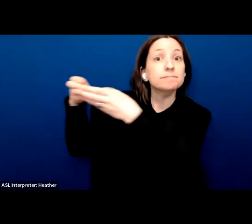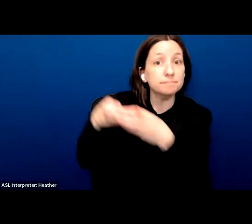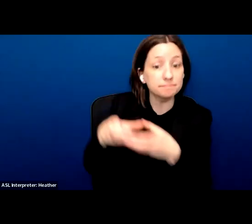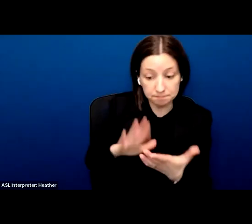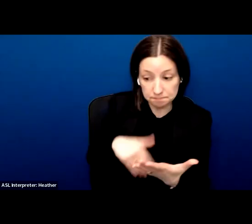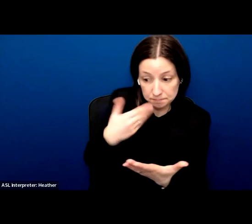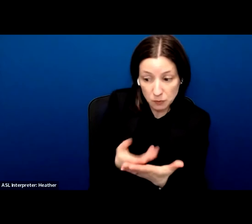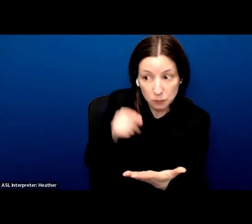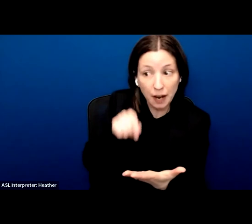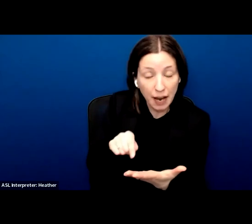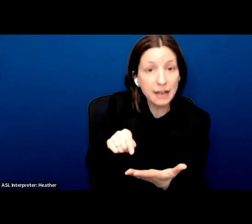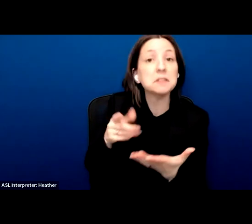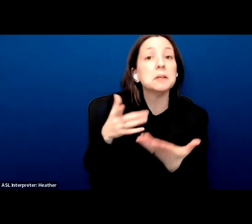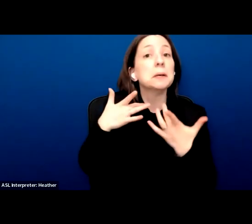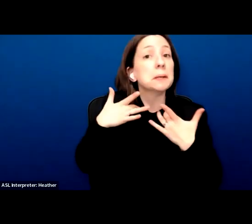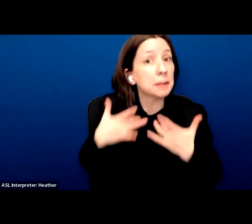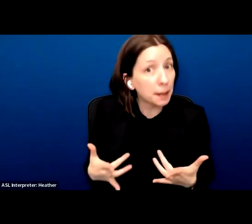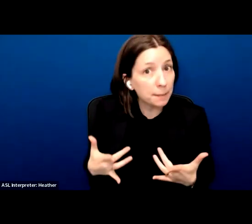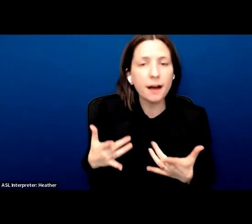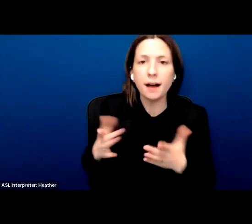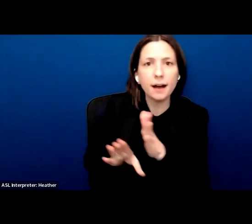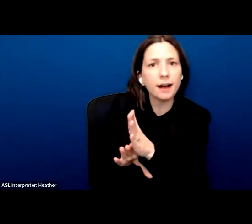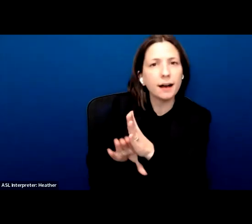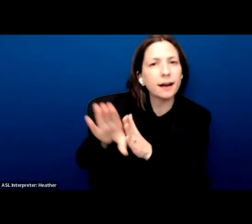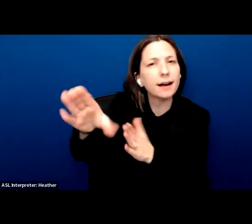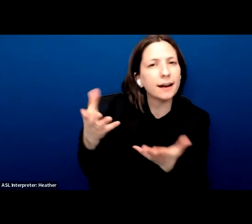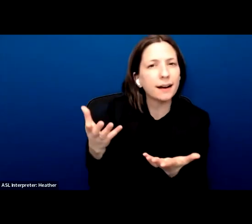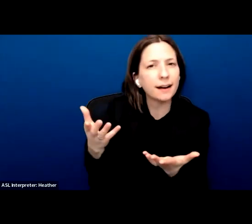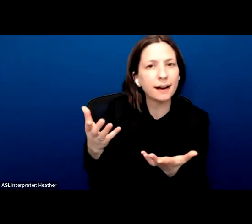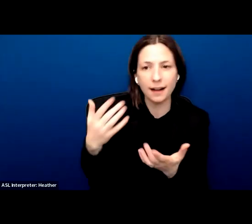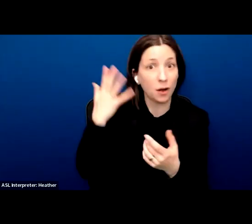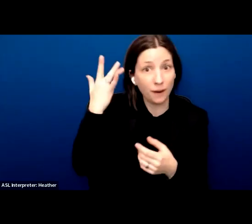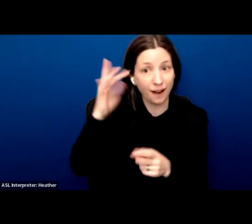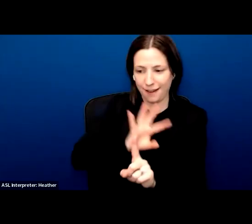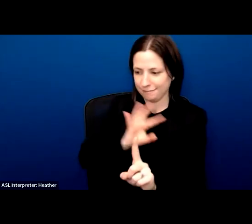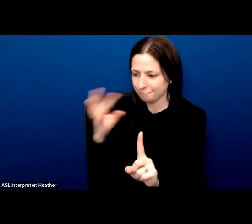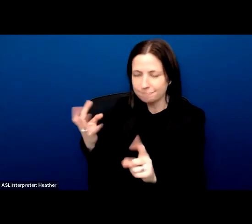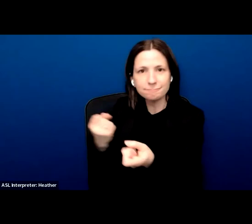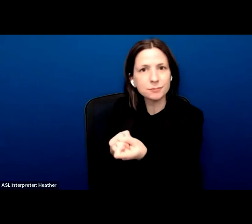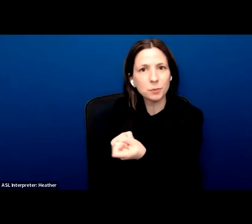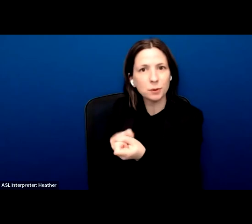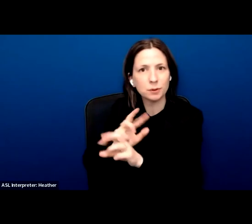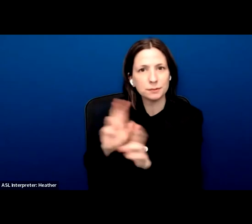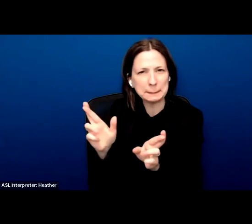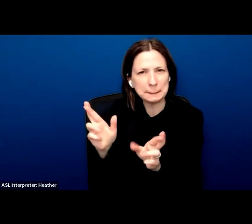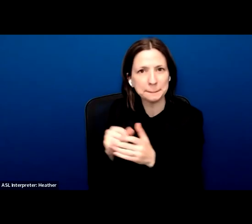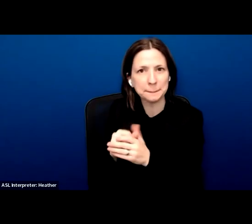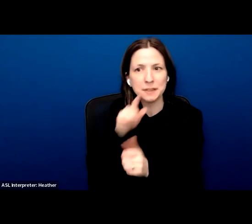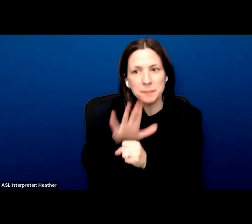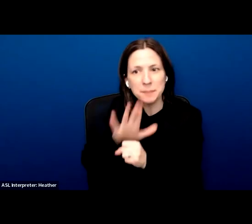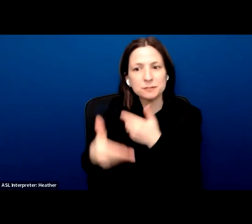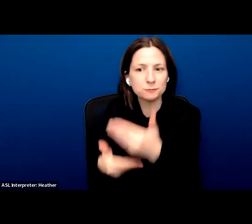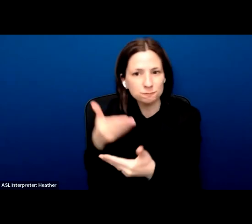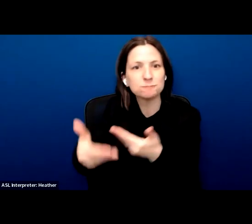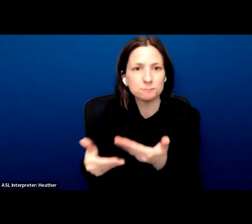very well because there's lots of support and commitment to their well-being, which comes out of this imperative.